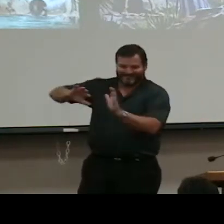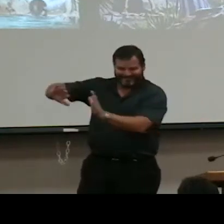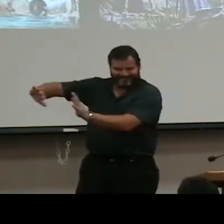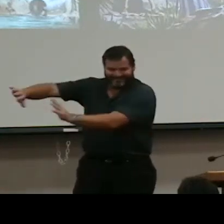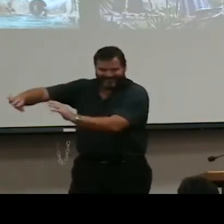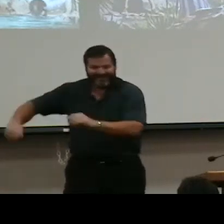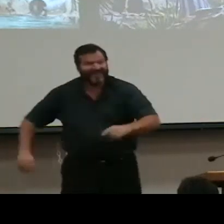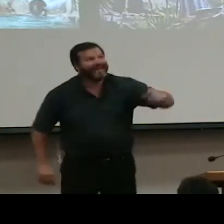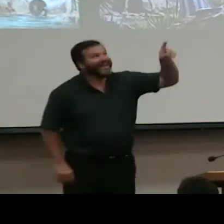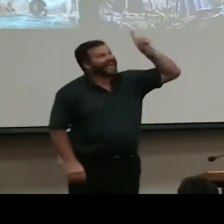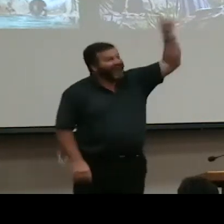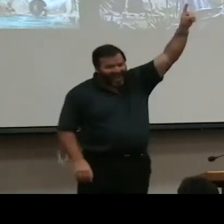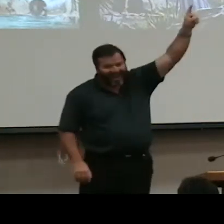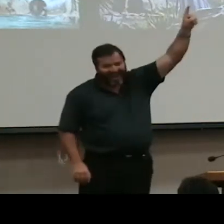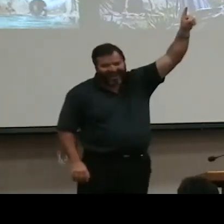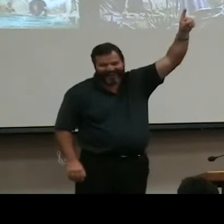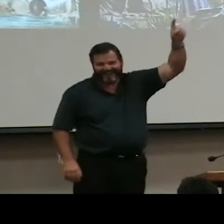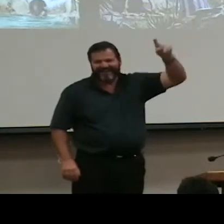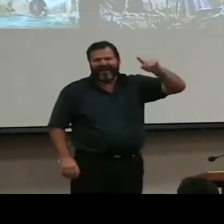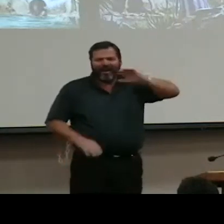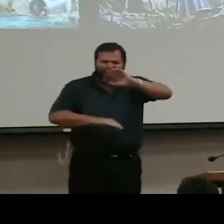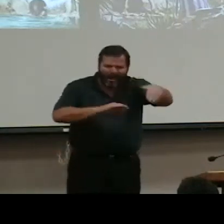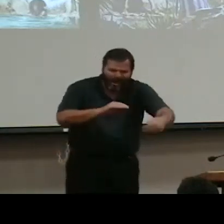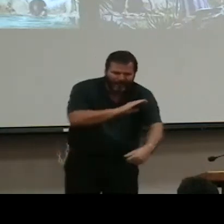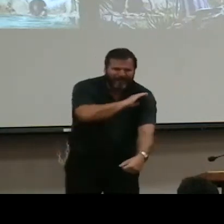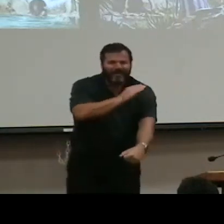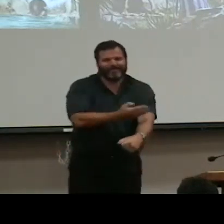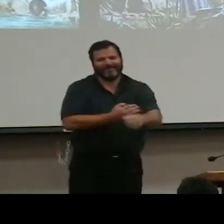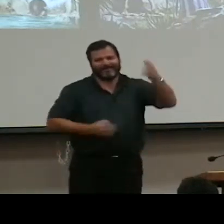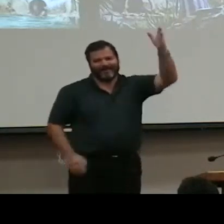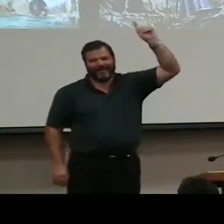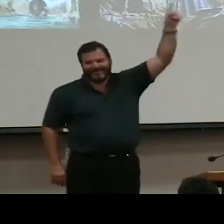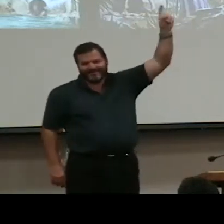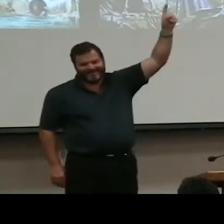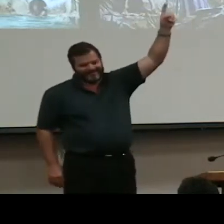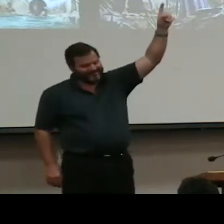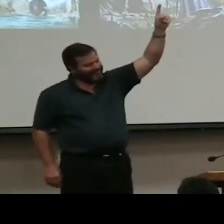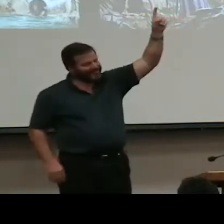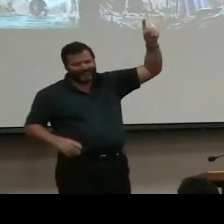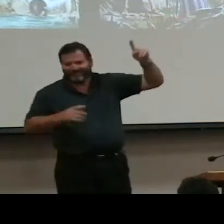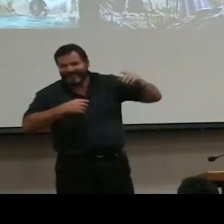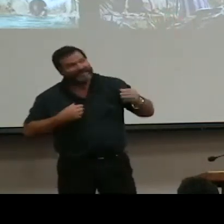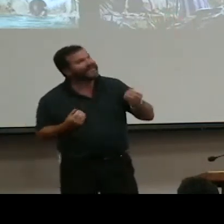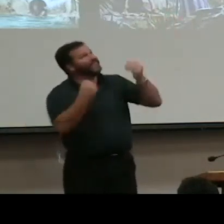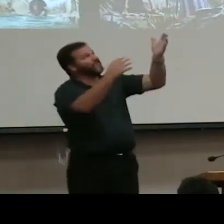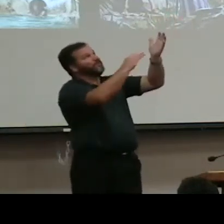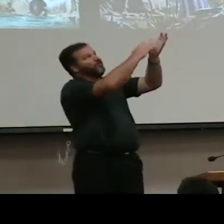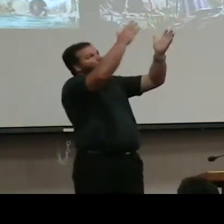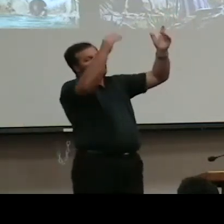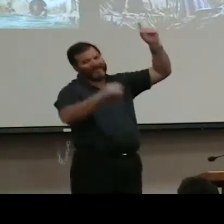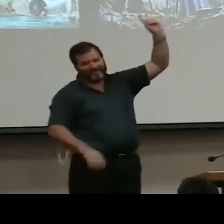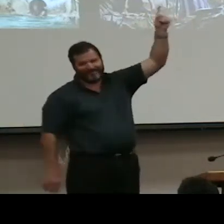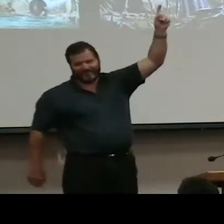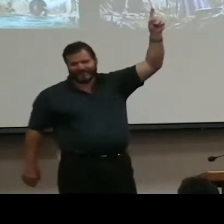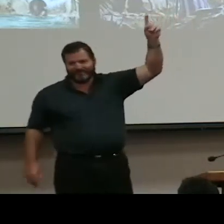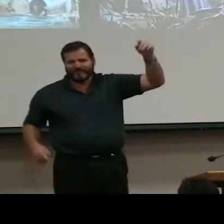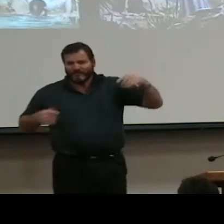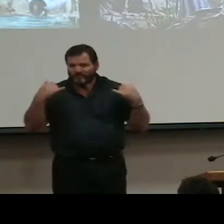Oh, in Greek's time. That was God who did all this. He's the all-powerful God that helped them. We give him the glory for the